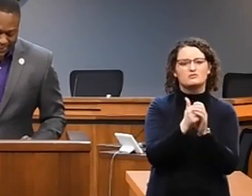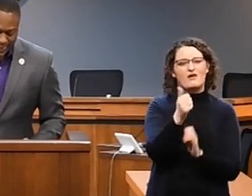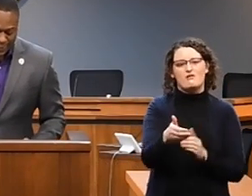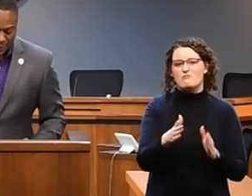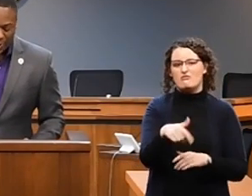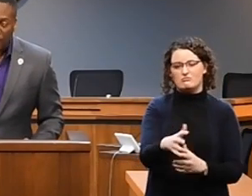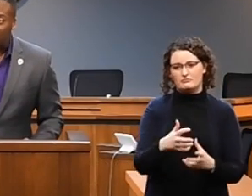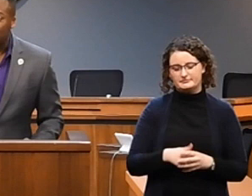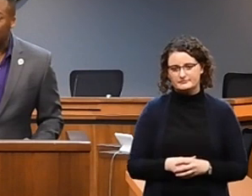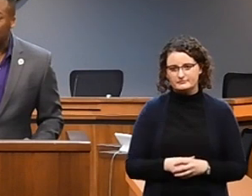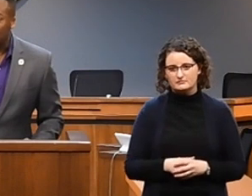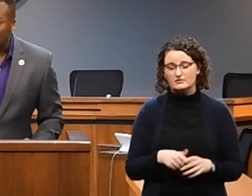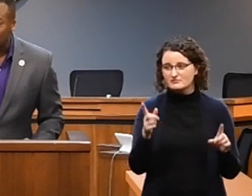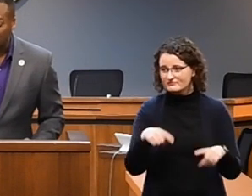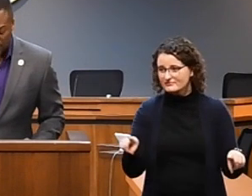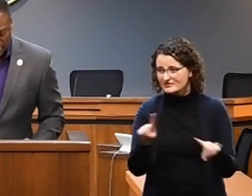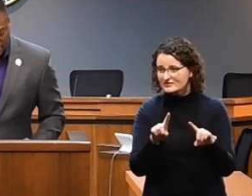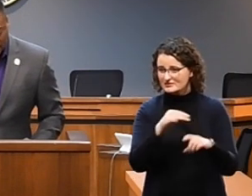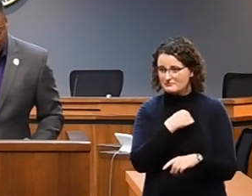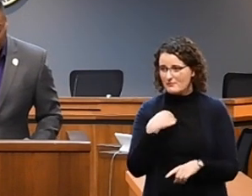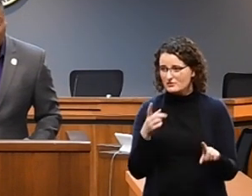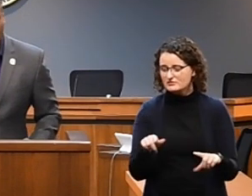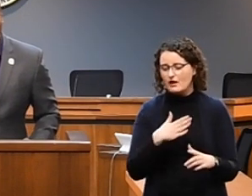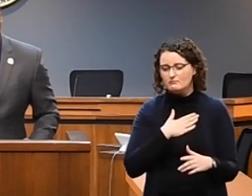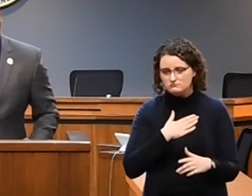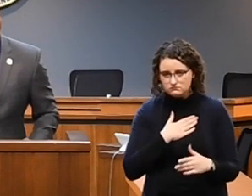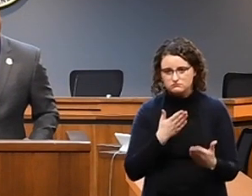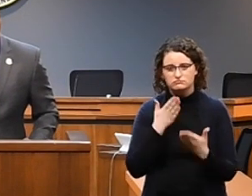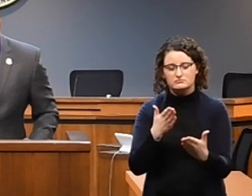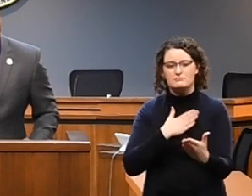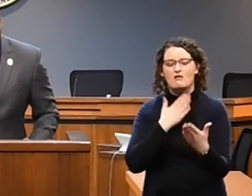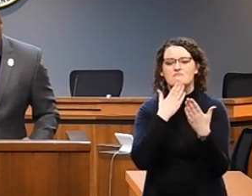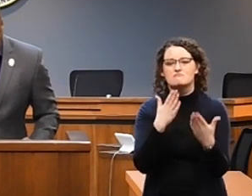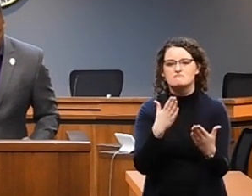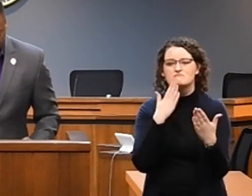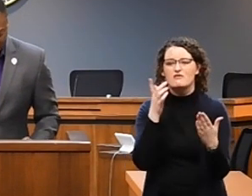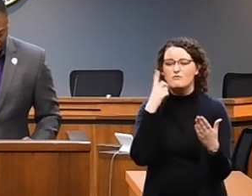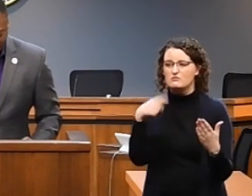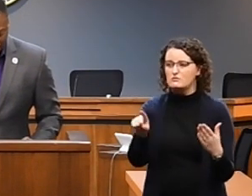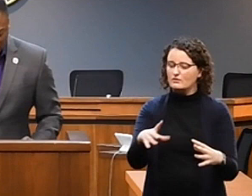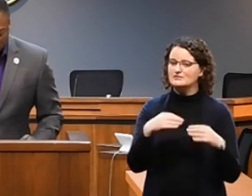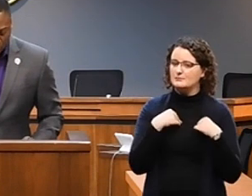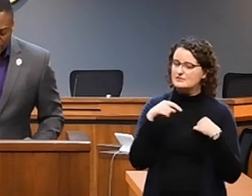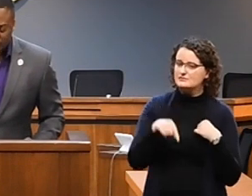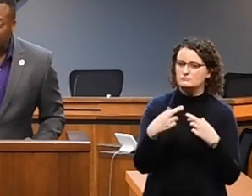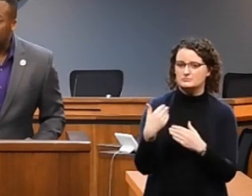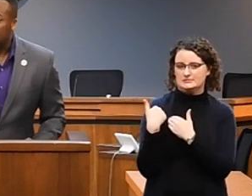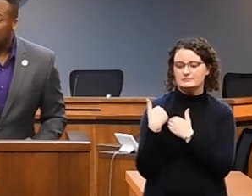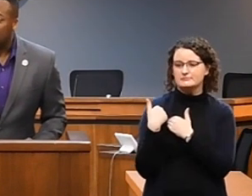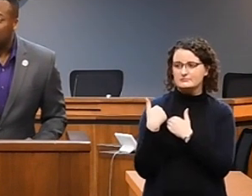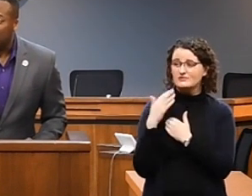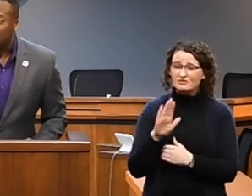I extend my heartfelt gratitude for you accepting this vital responsibility. Your